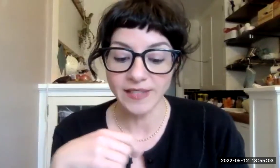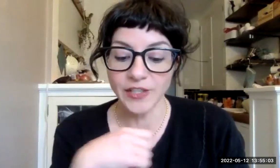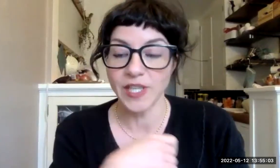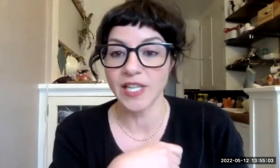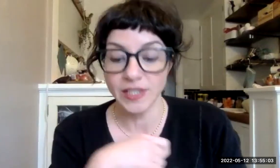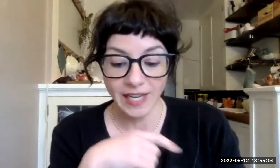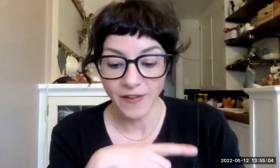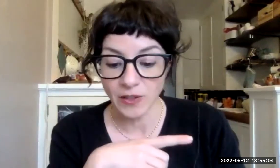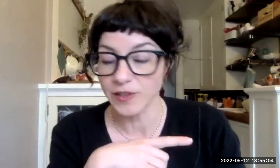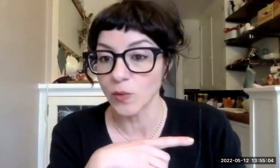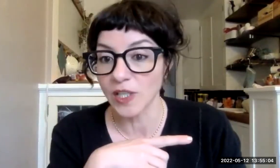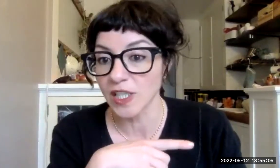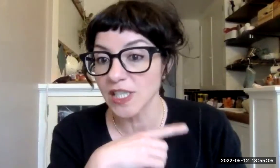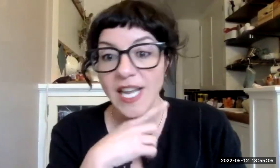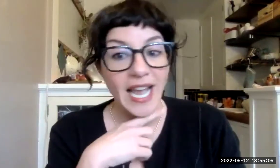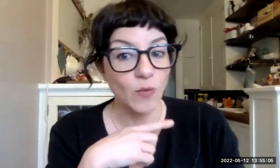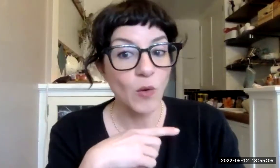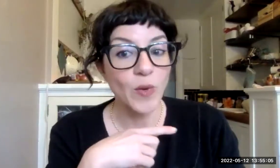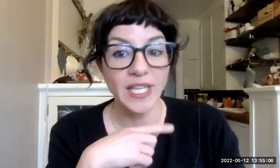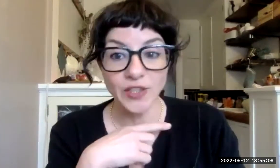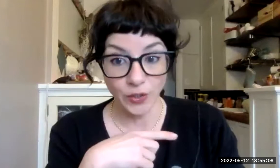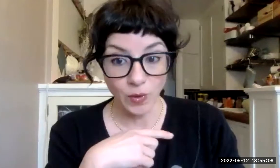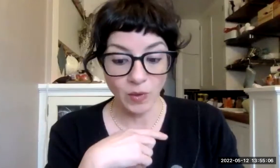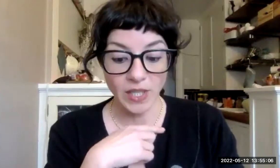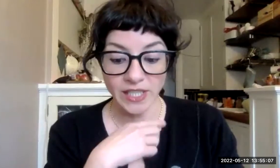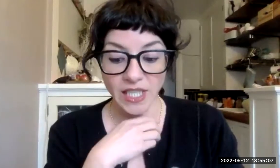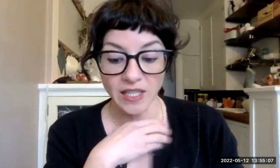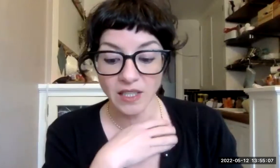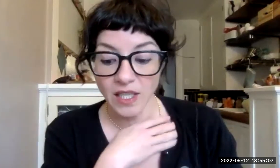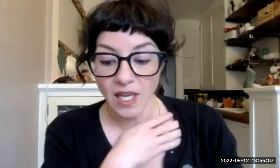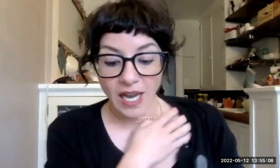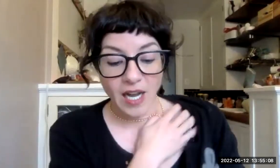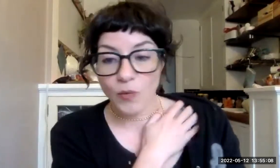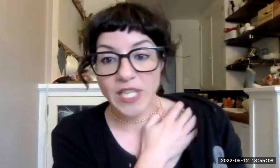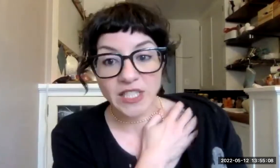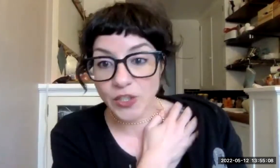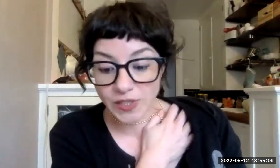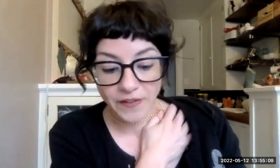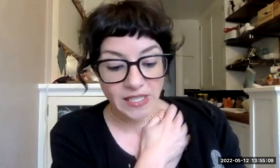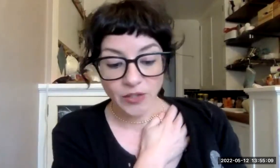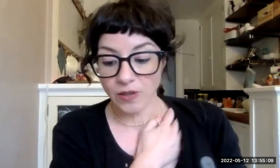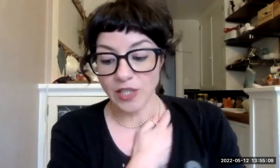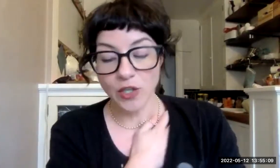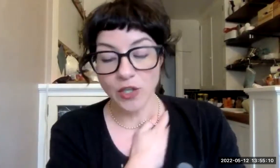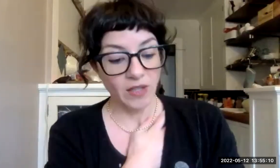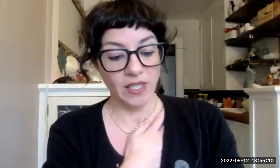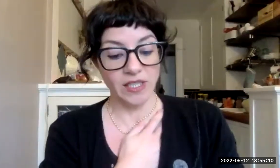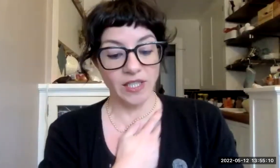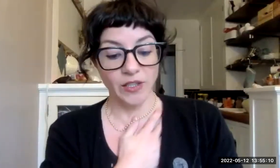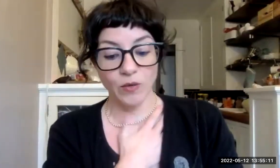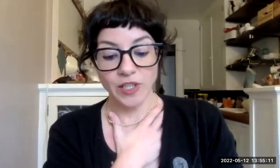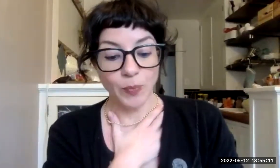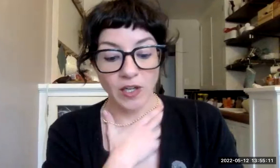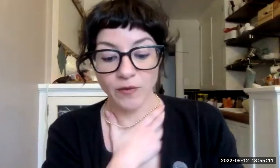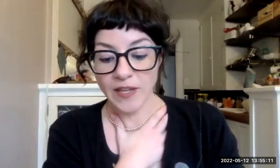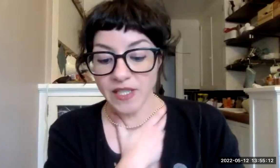joy as educators and faculty workers and what we get to do when we're working together. We get to do stuff at Central that no one else gets to